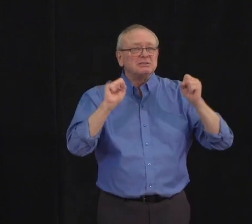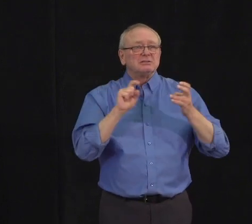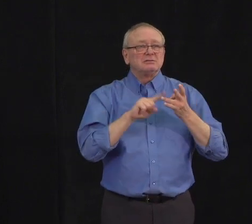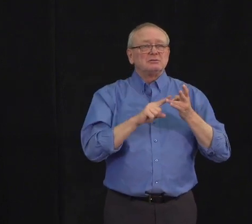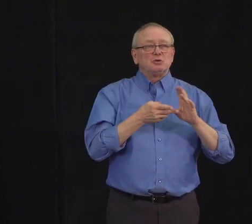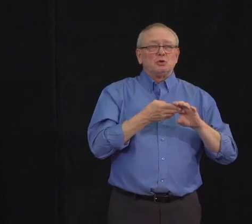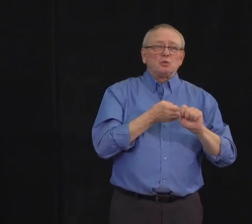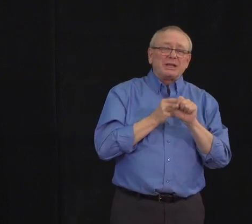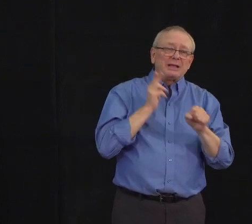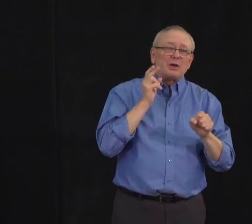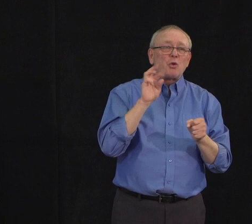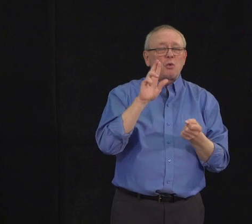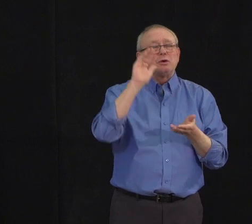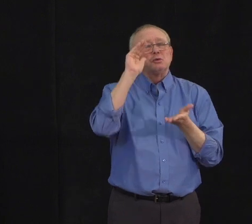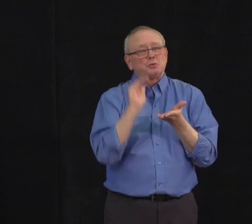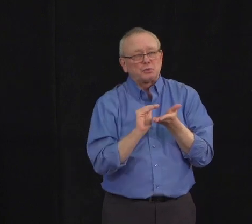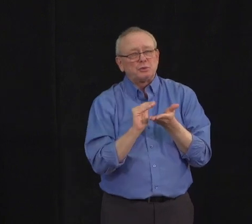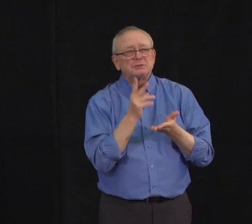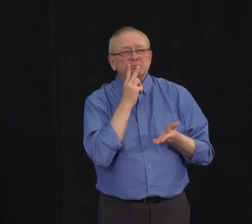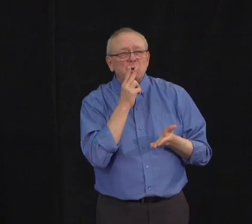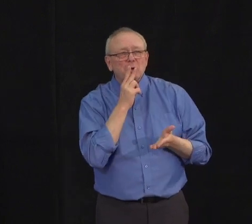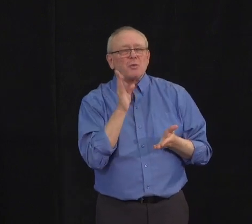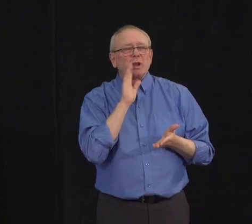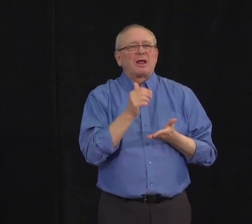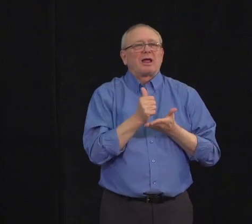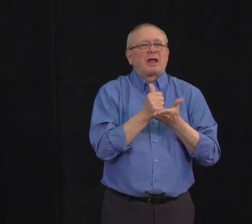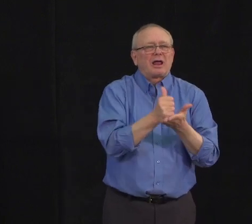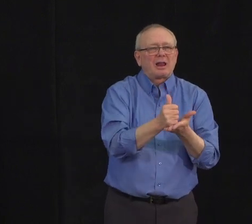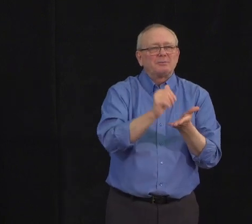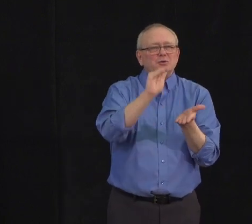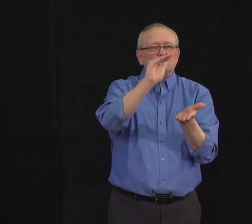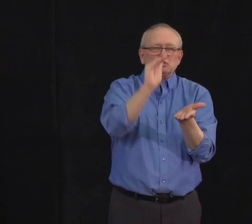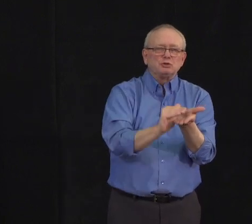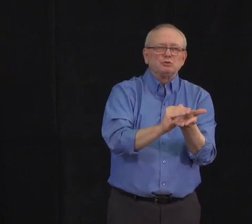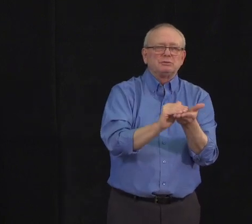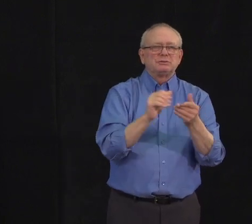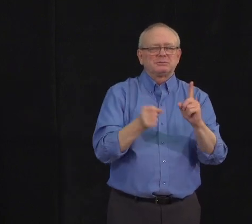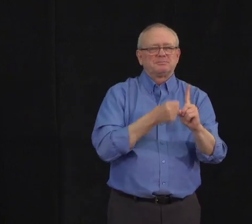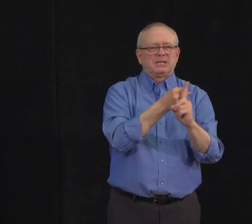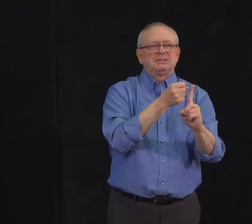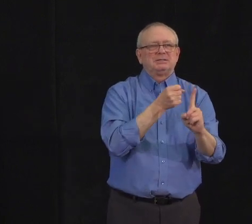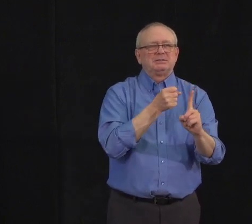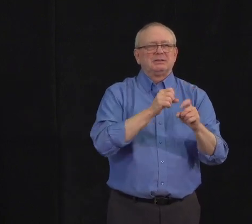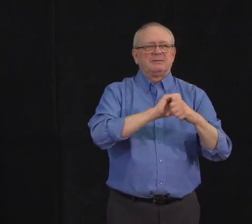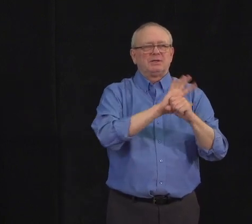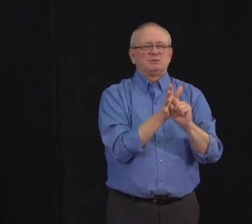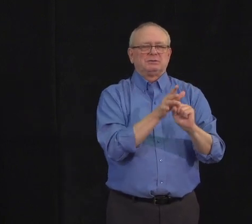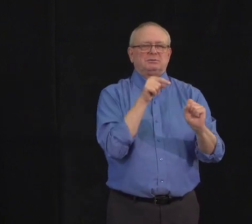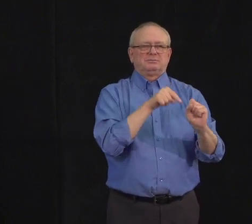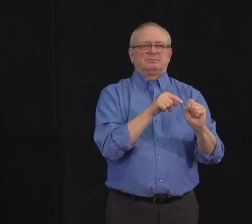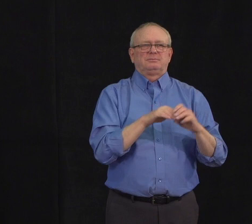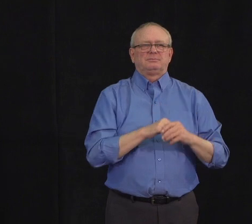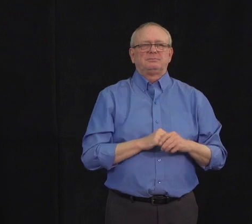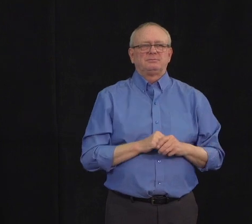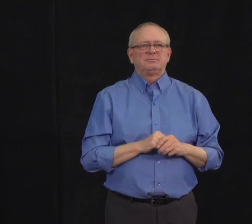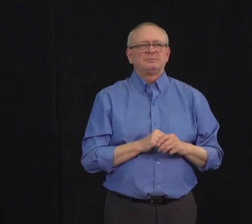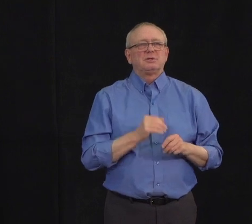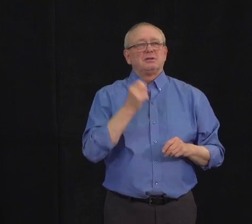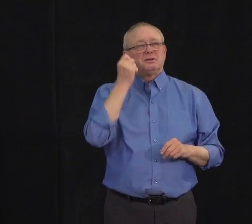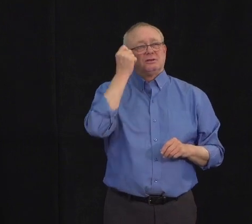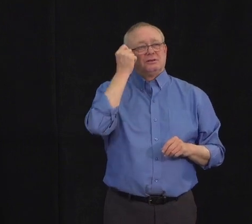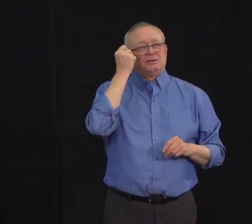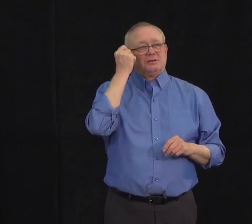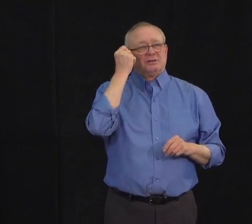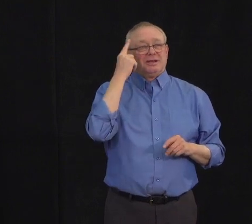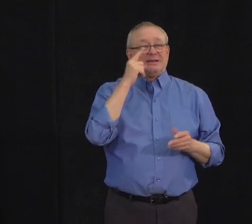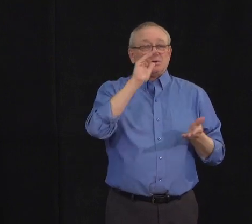help reduce our risk of experiencing the most severe aspects of this virus. But just as importantly, these are positive, rewarding